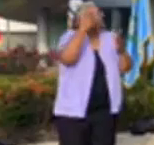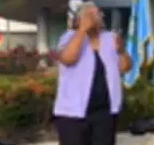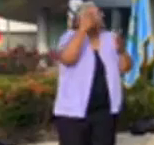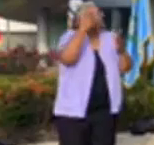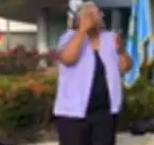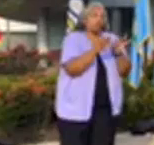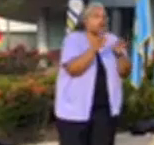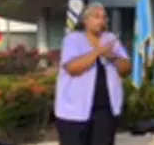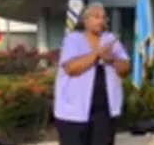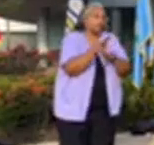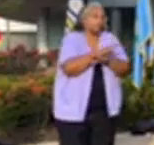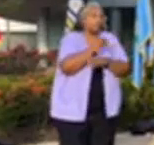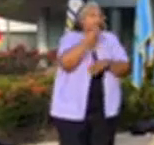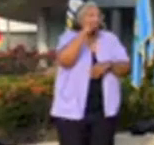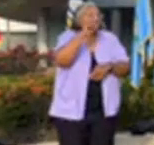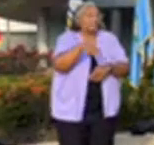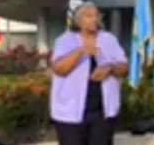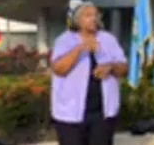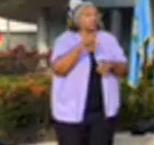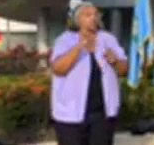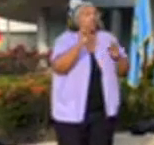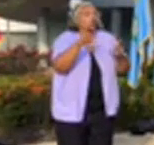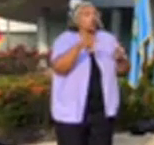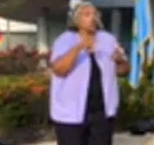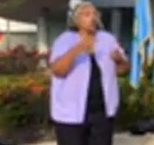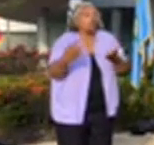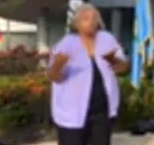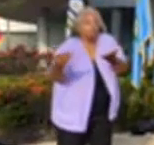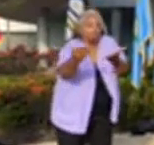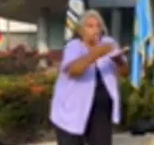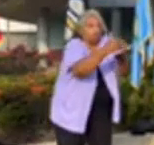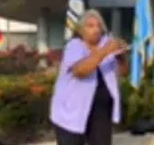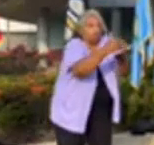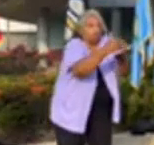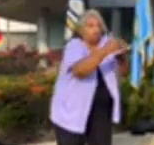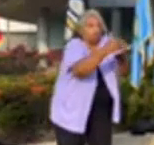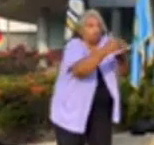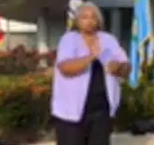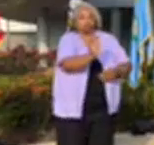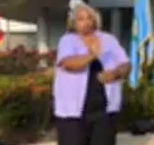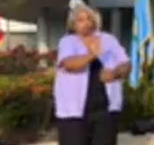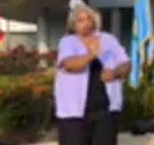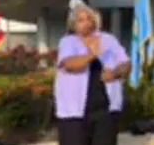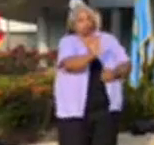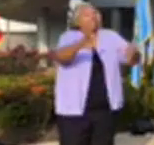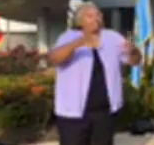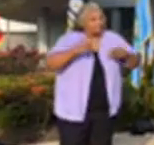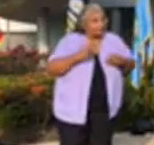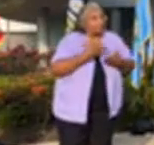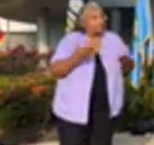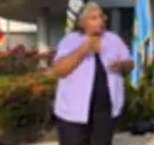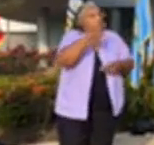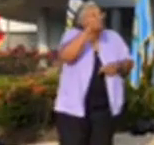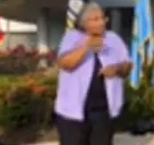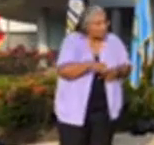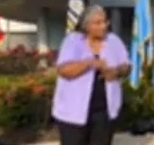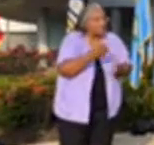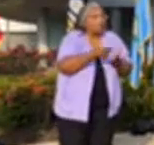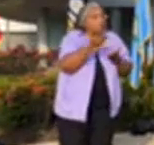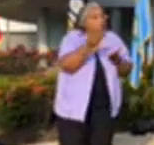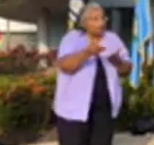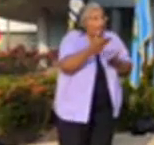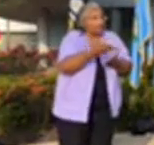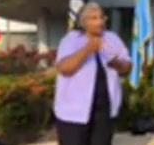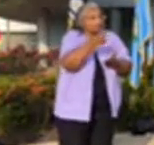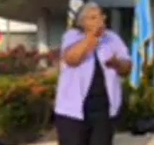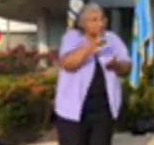There's go out and hoard groceries. Please take what and leave for everybody else so that everybody has